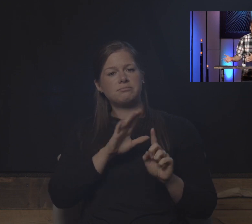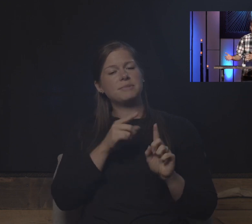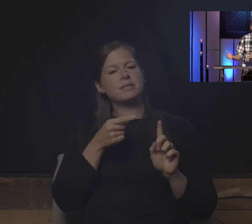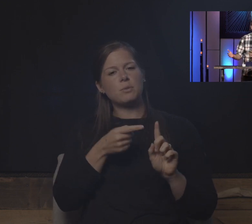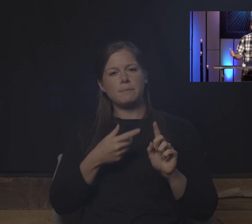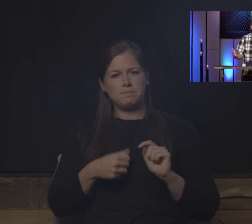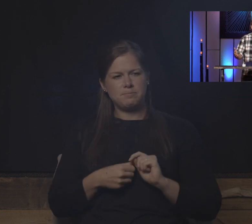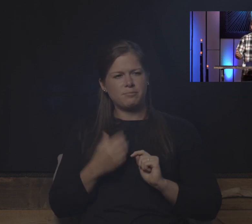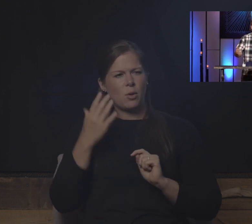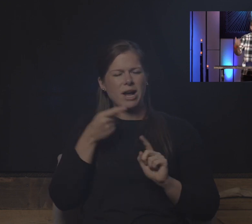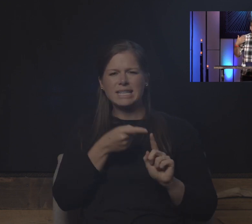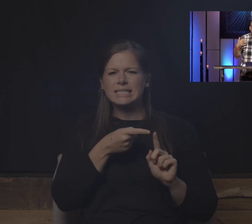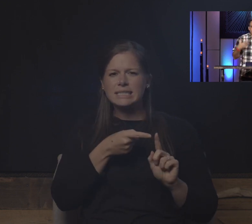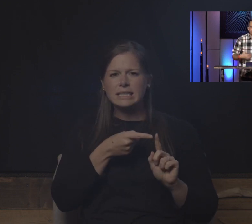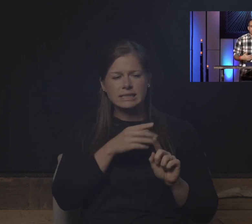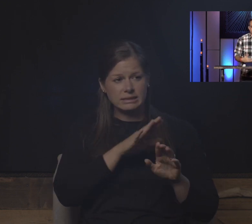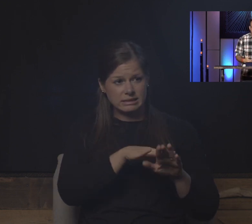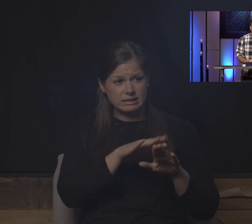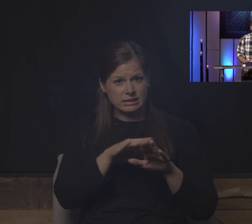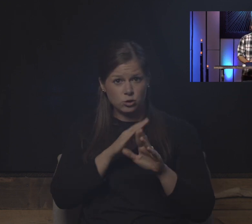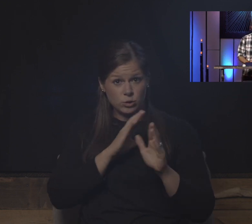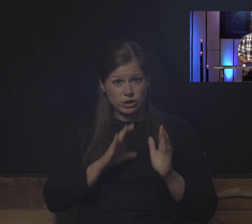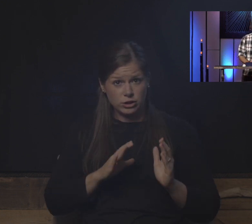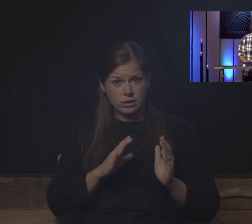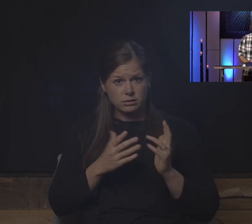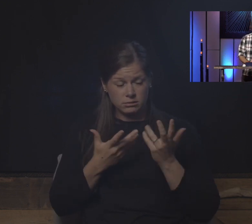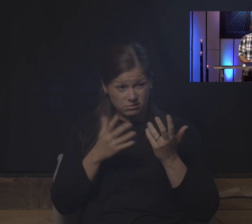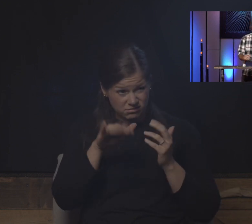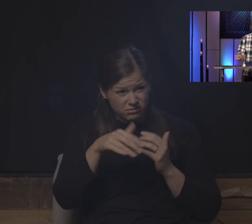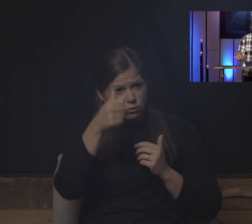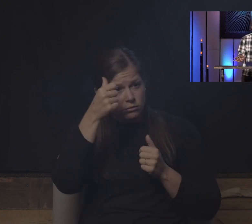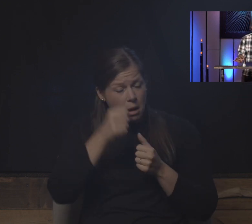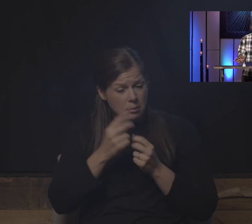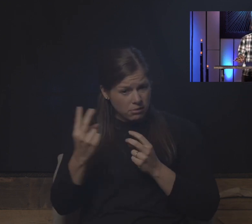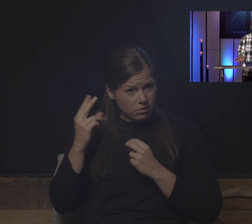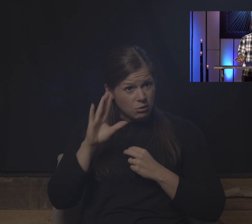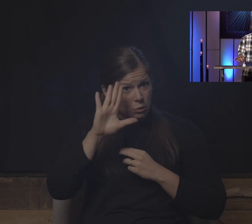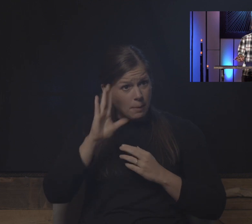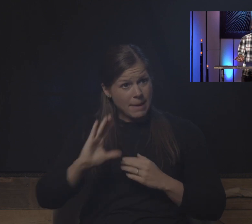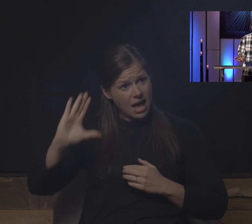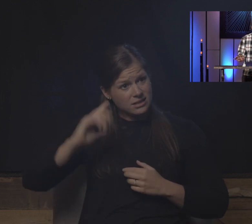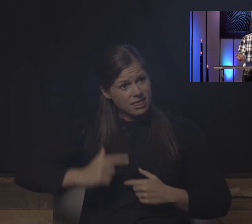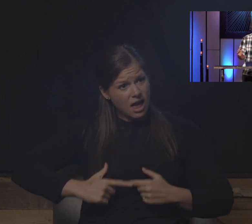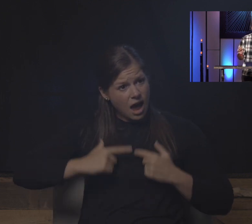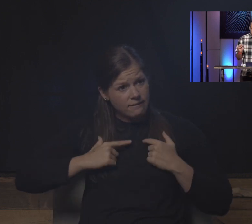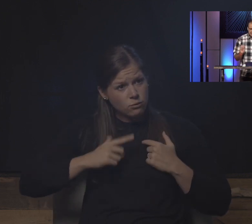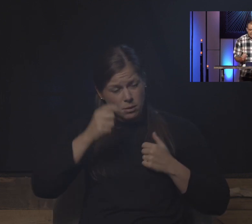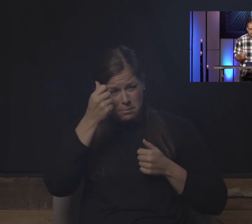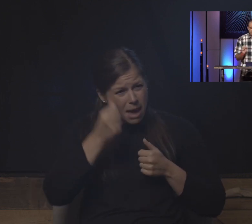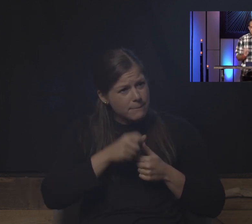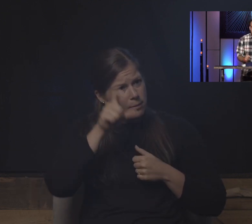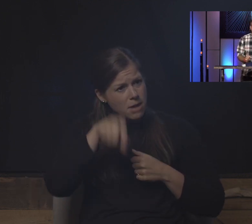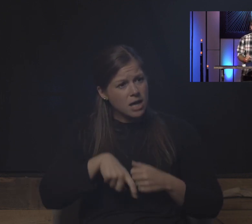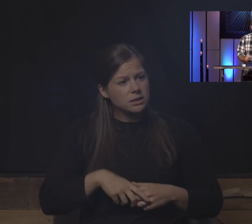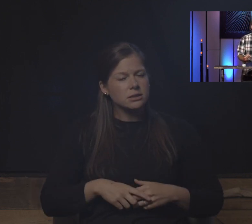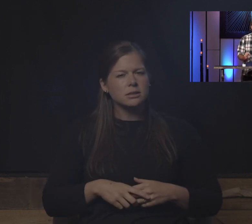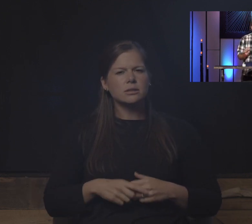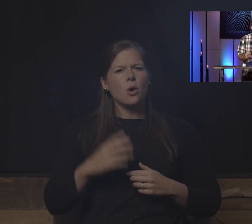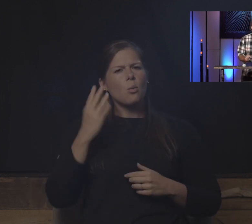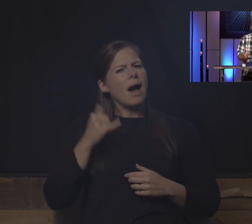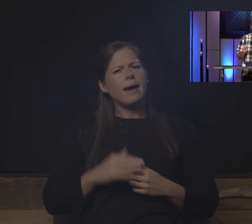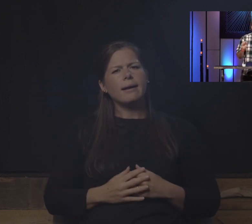our past? And why does he humble us with our present? He did this so that we would never